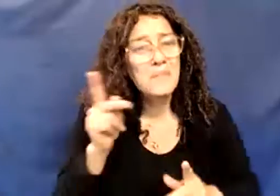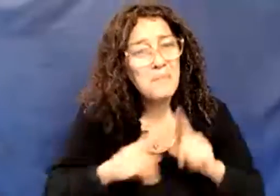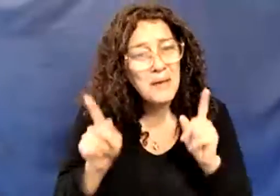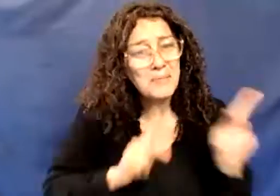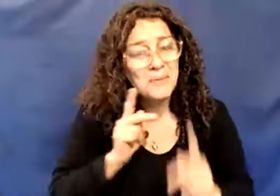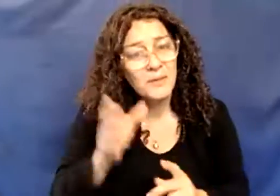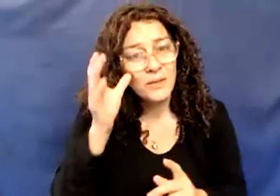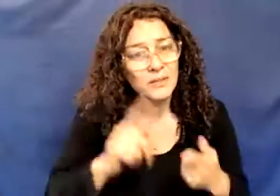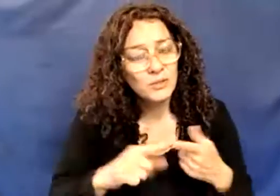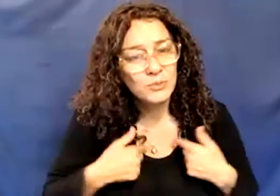And